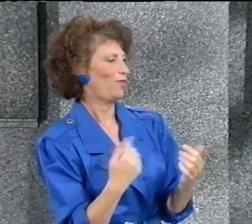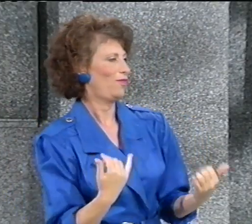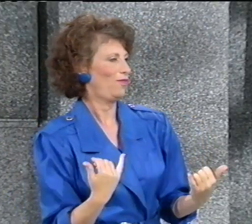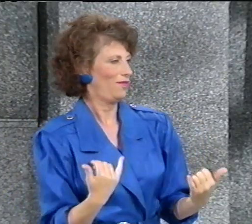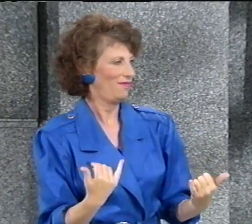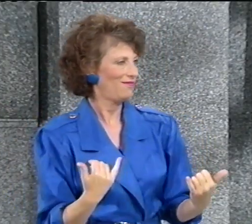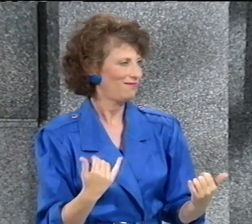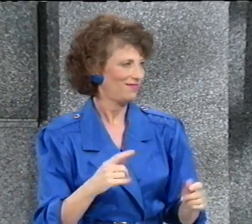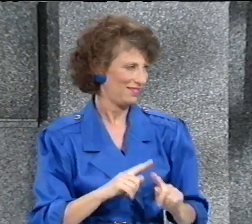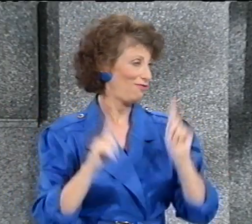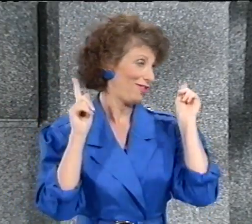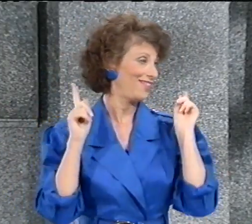community.